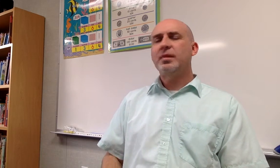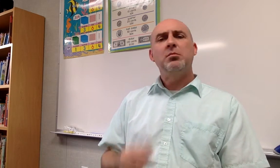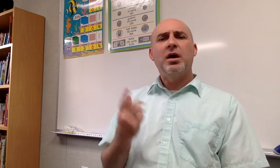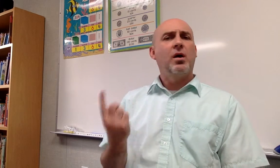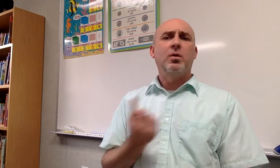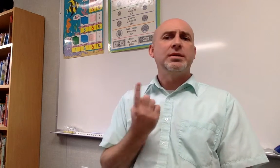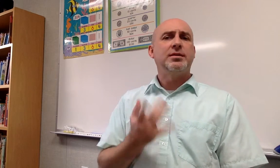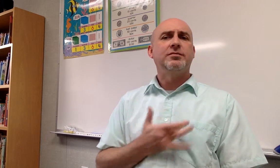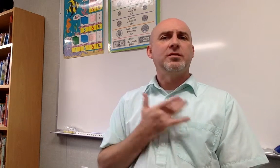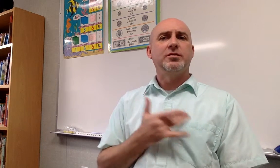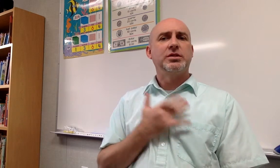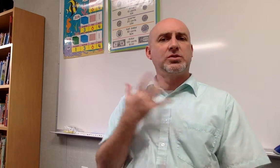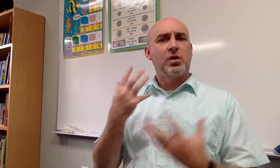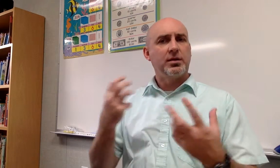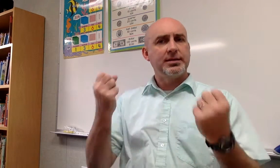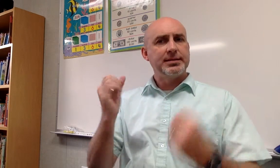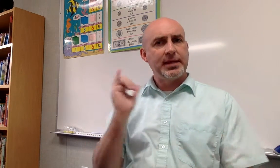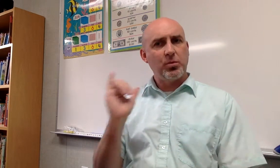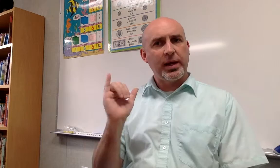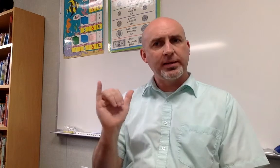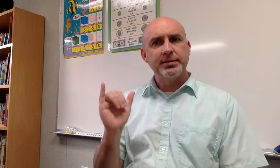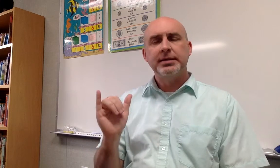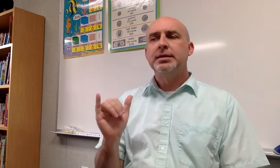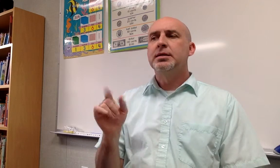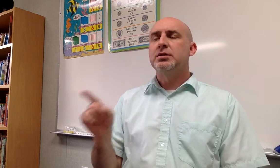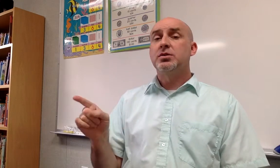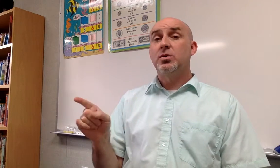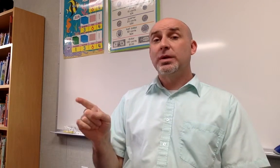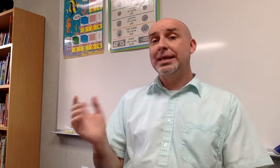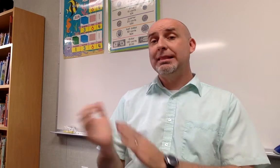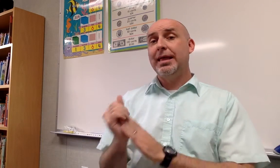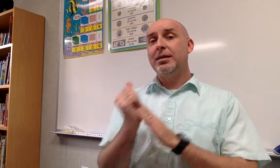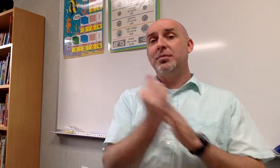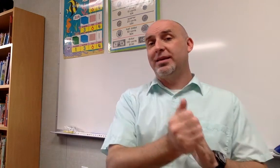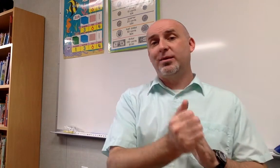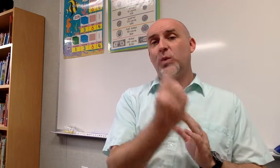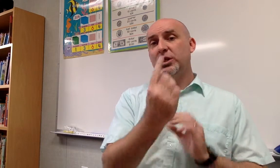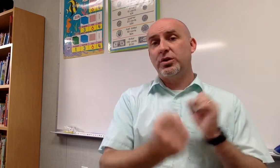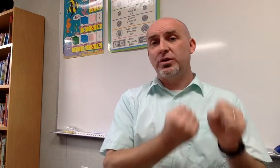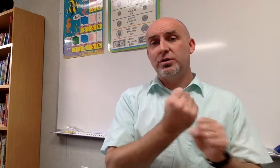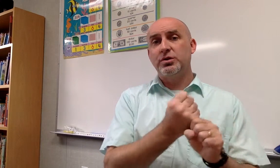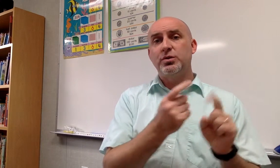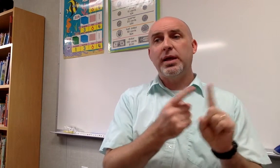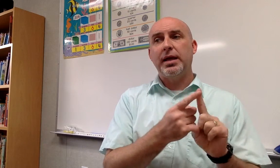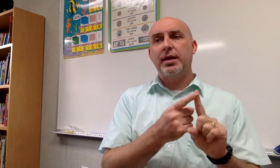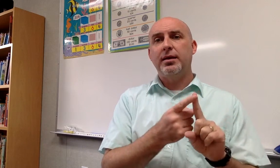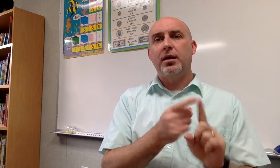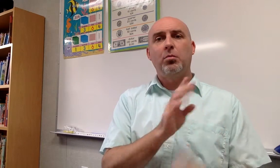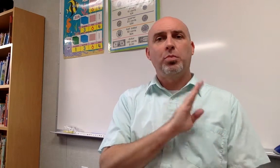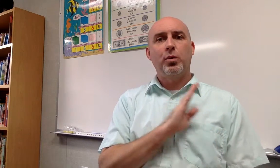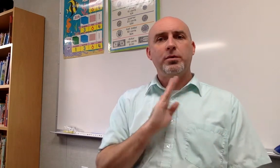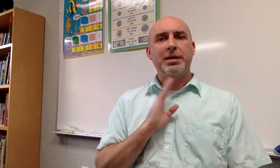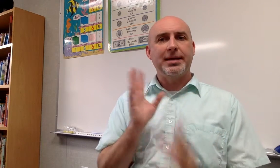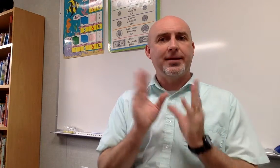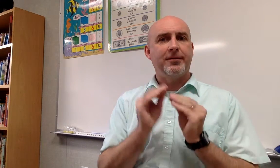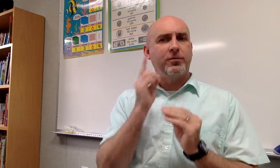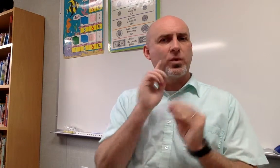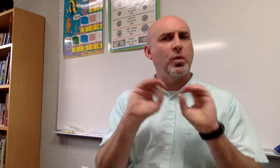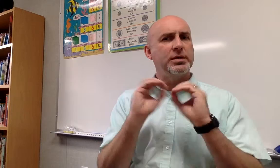But always I felt very strongly the same way. So he led me one year to a board meeting for an